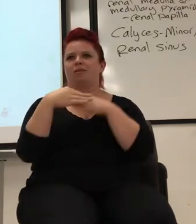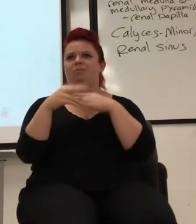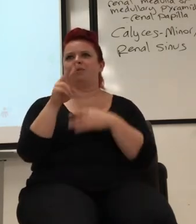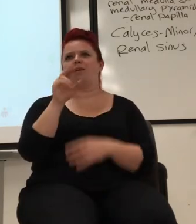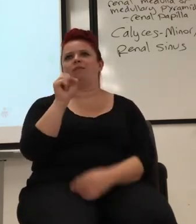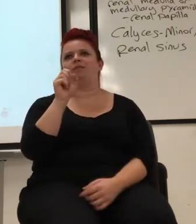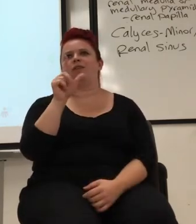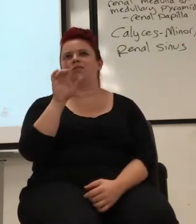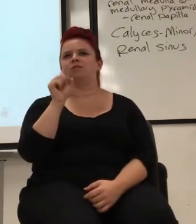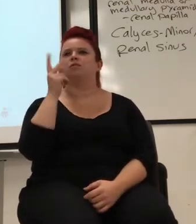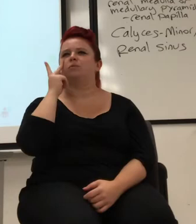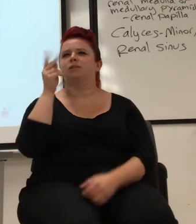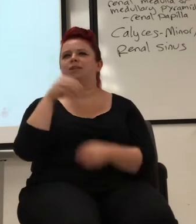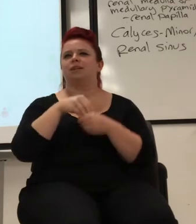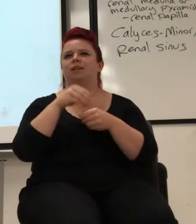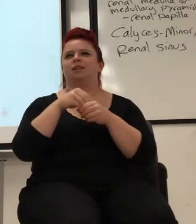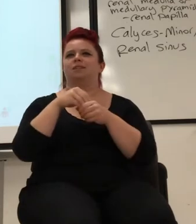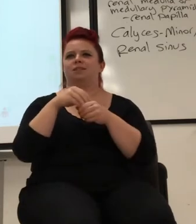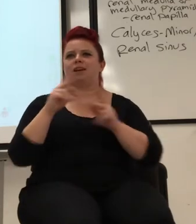shoot kidney.